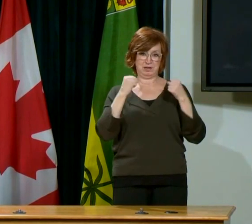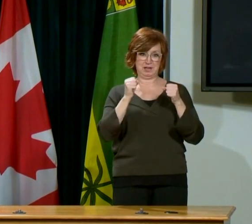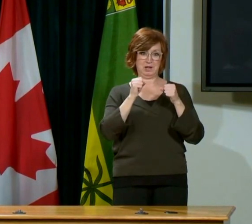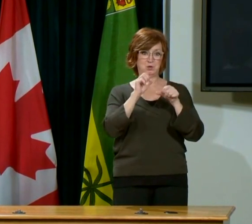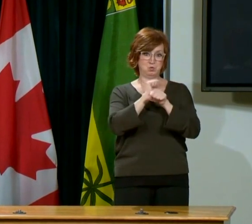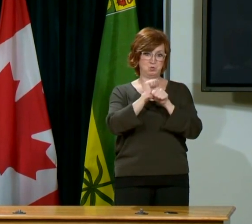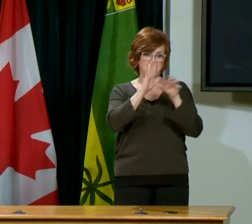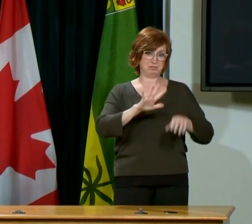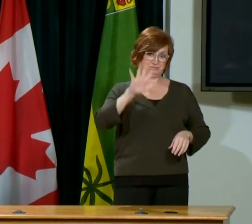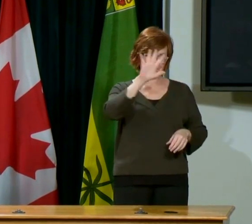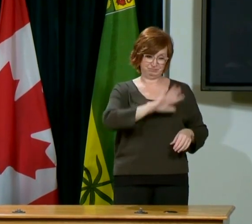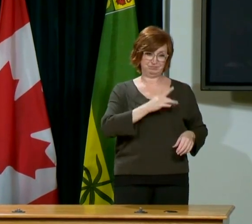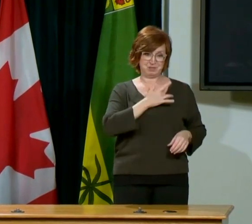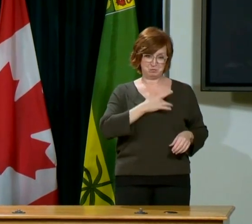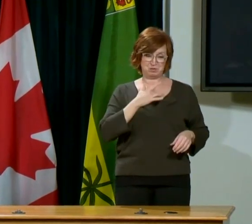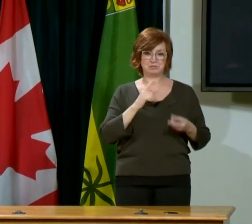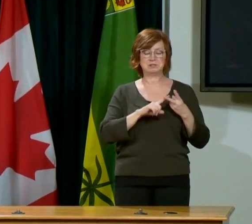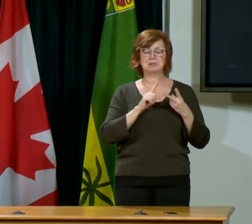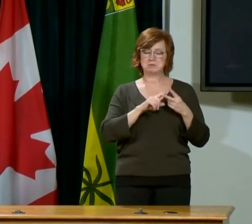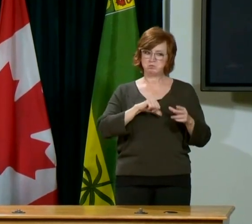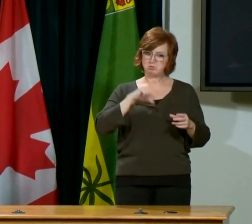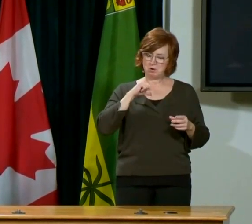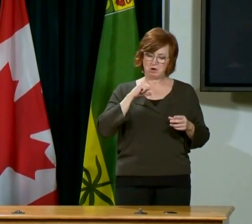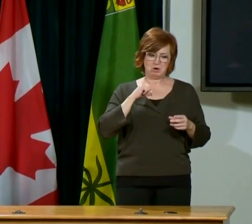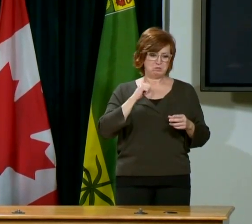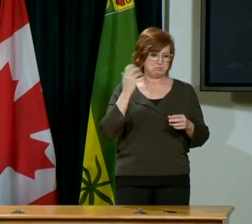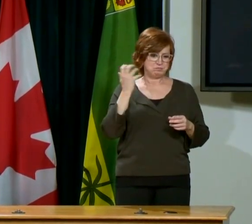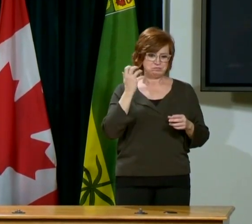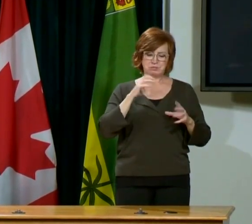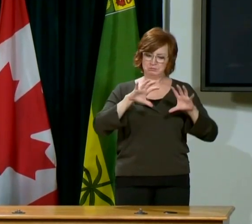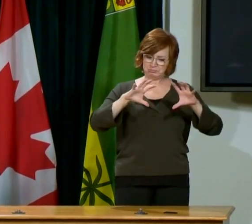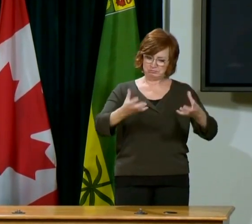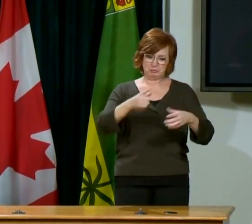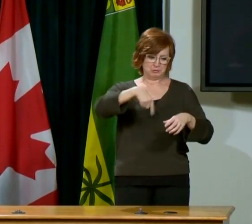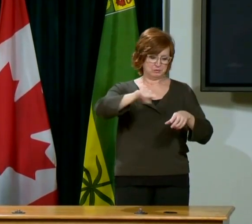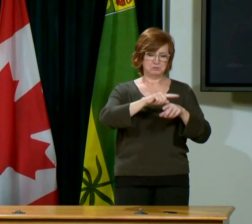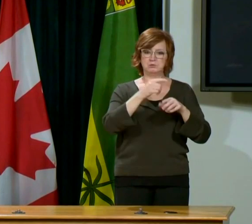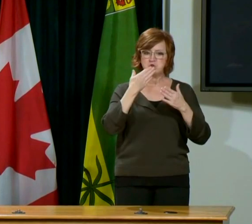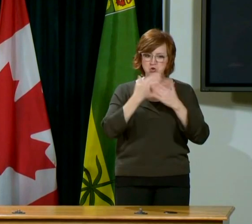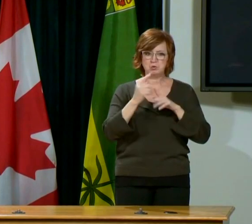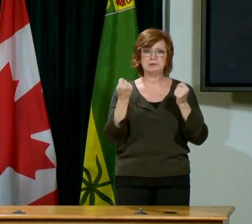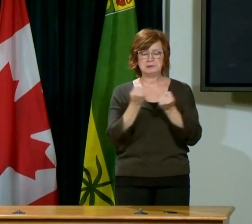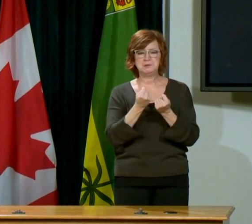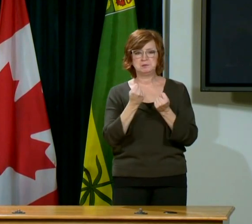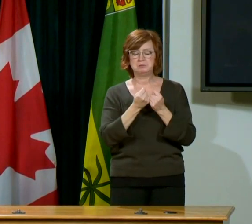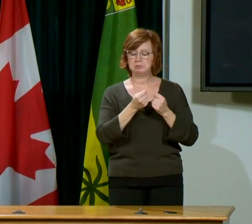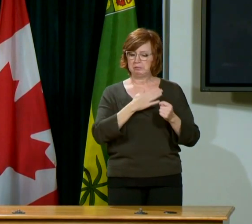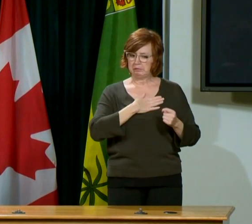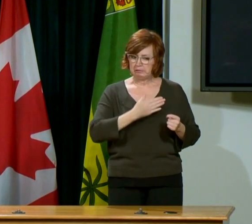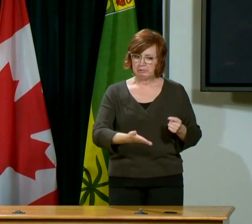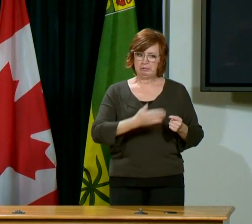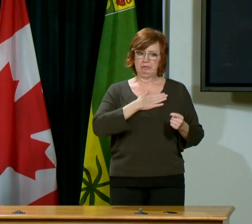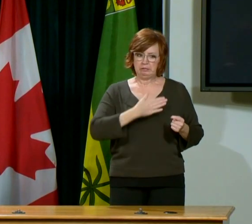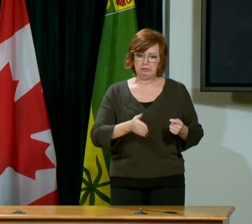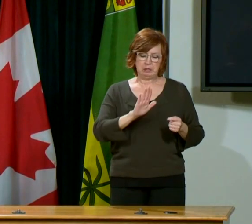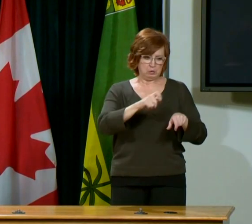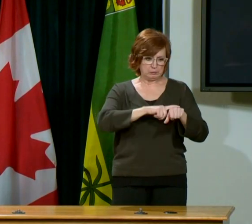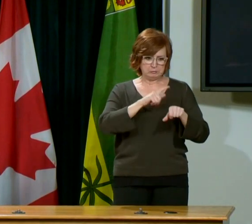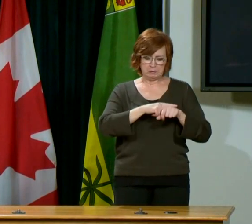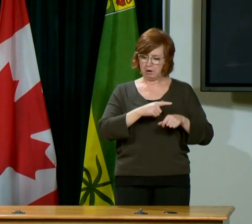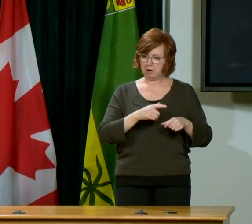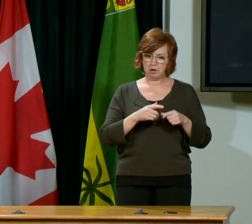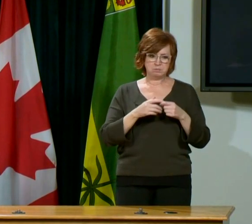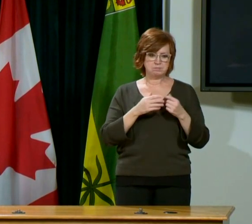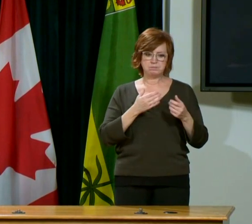done. We are served in this province by a very dedicated team of healthcare workers that are making significant sacrifices to serve the people of